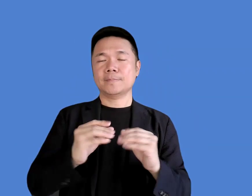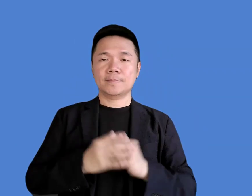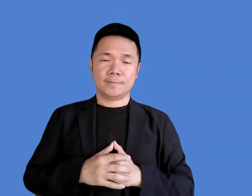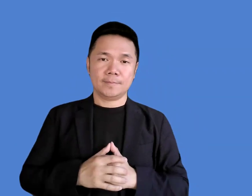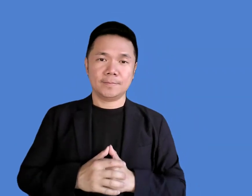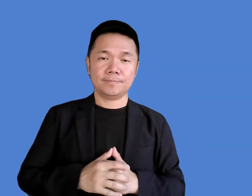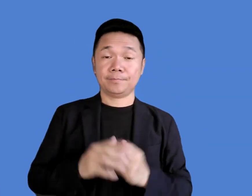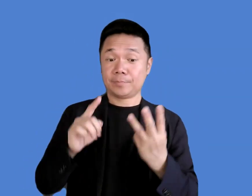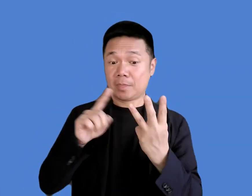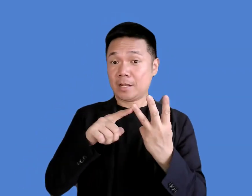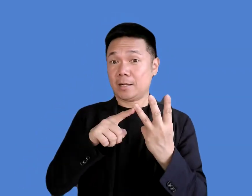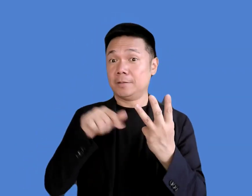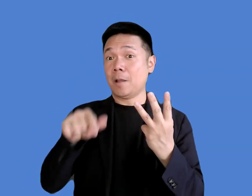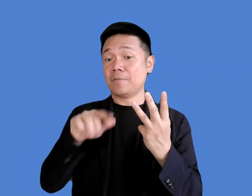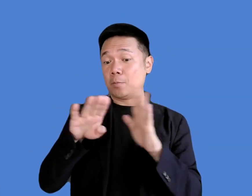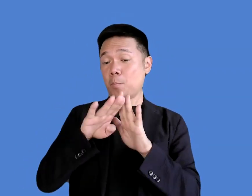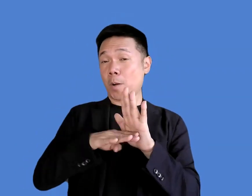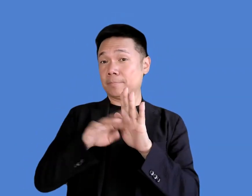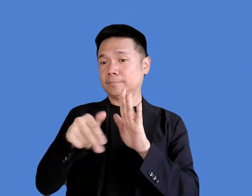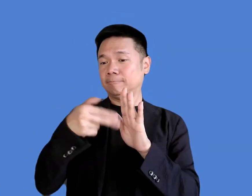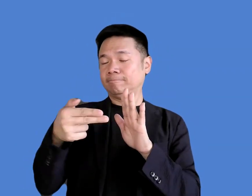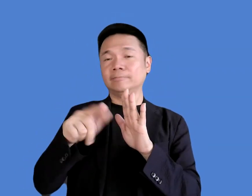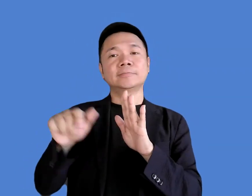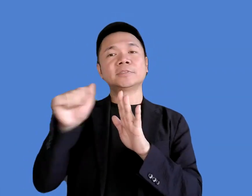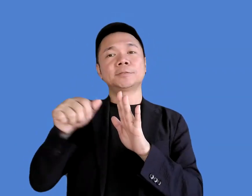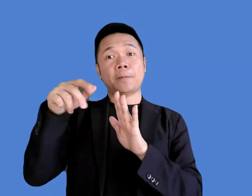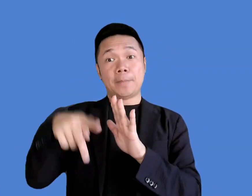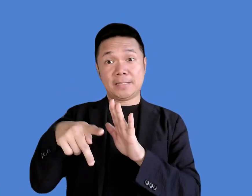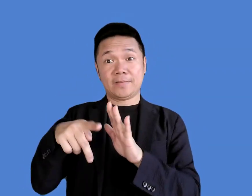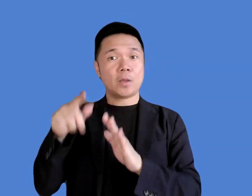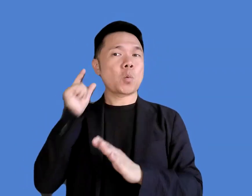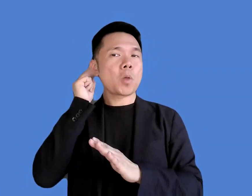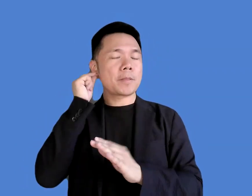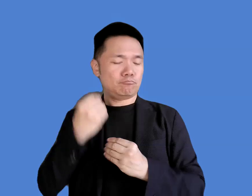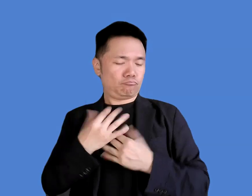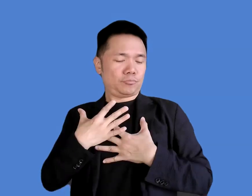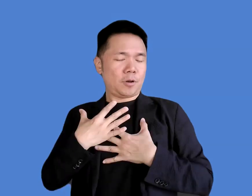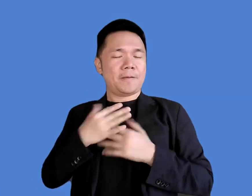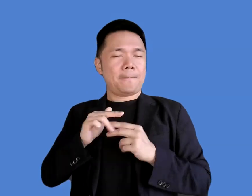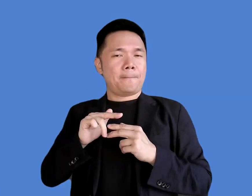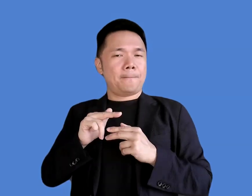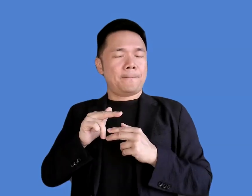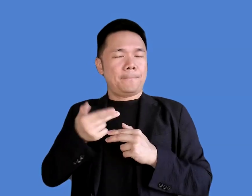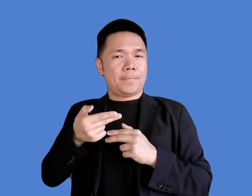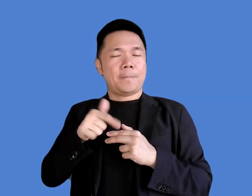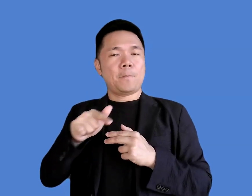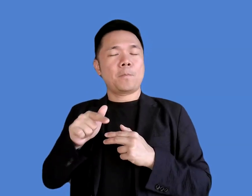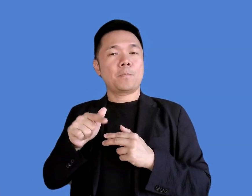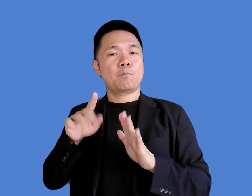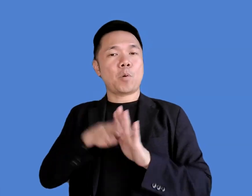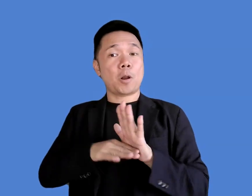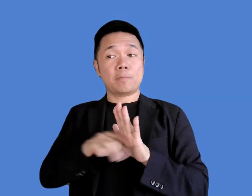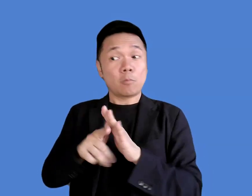Asia Pacific Inspiring Women program that has been running for a couple of years now. It's designed to build that future-ready